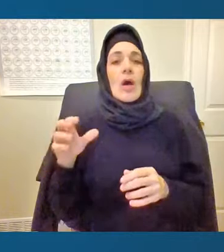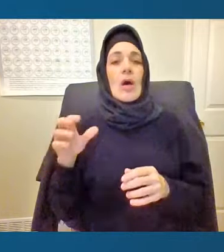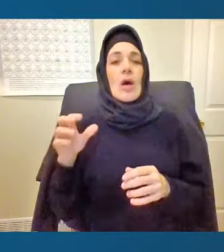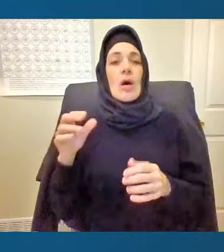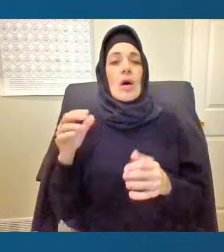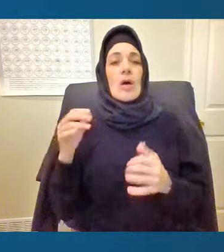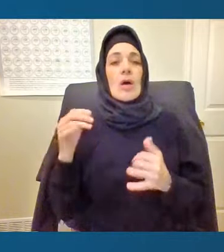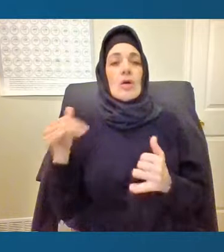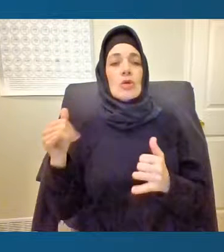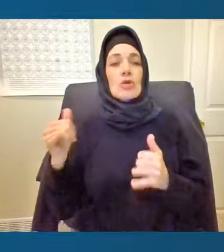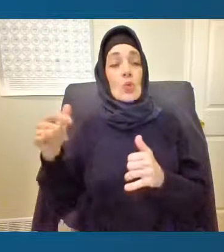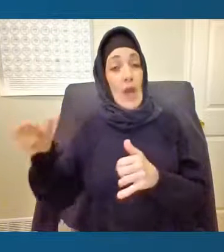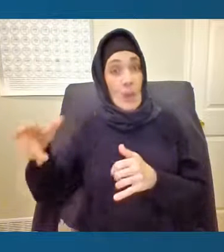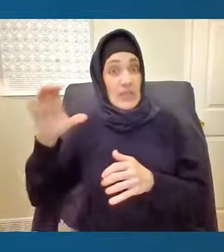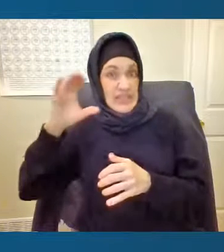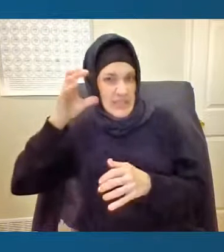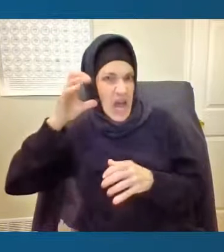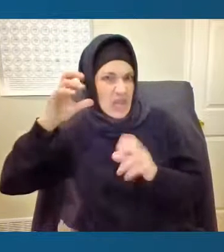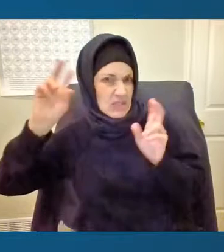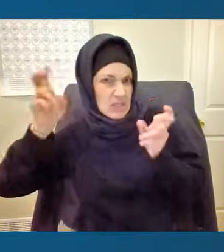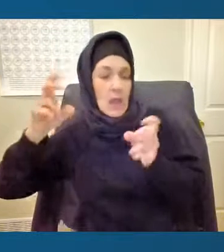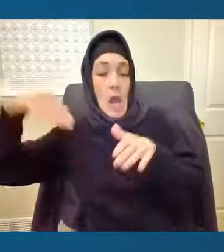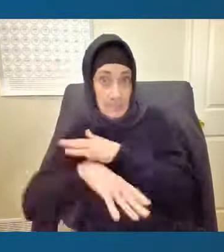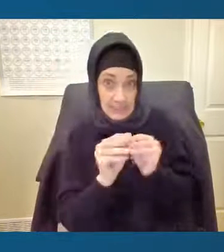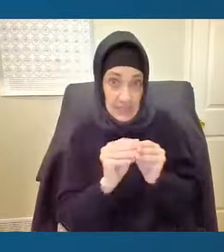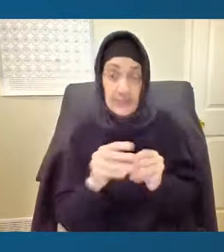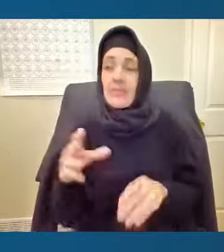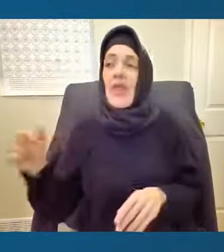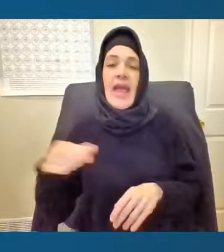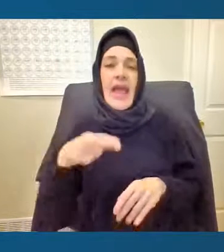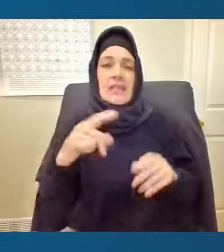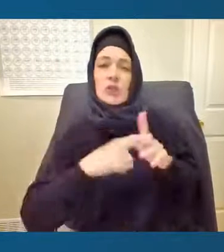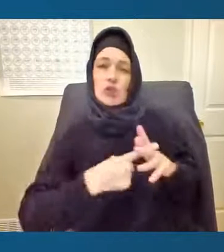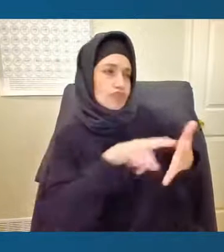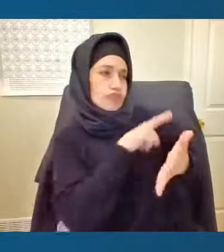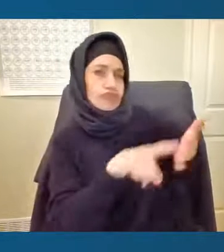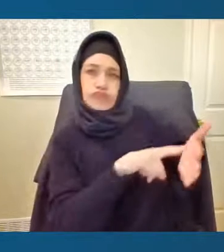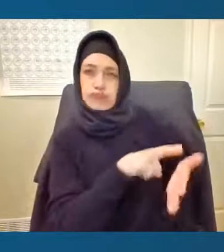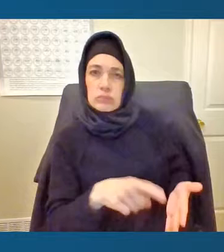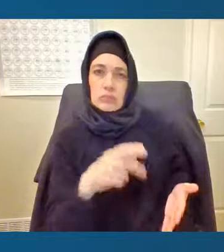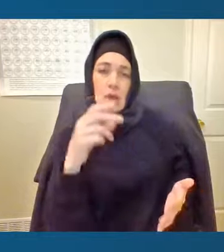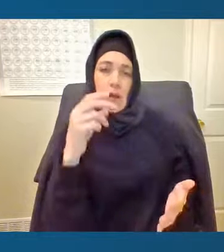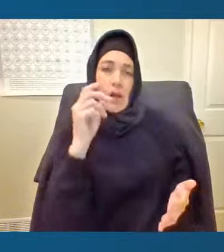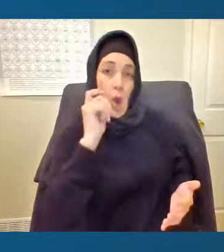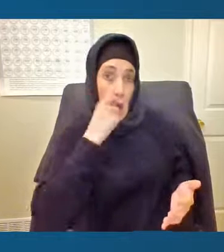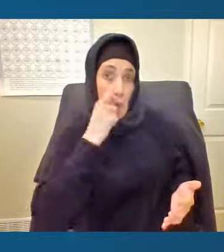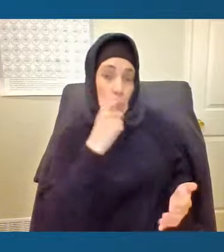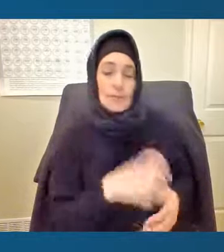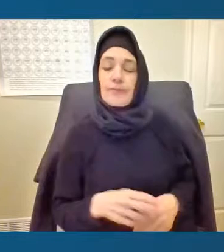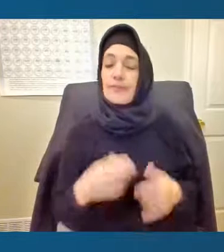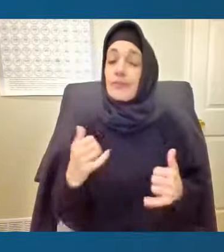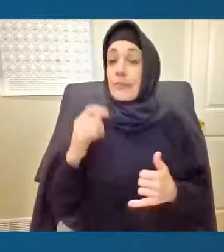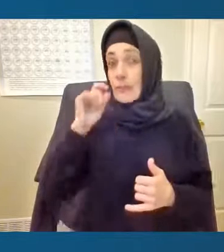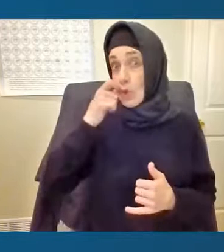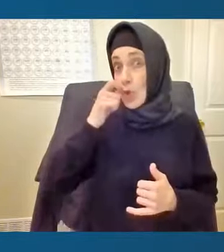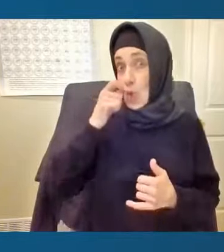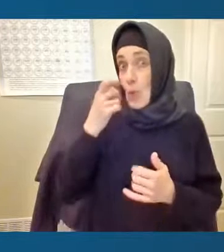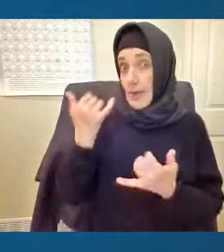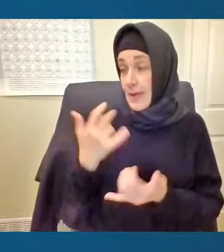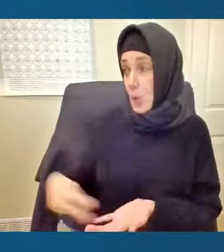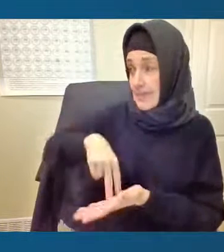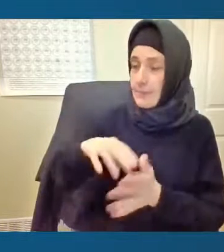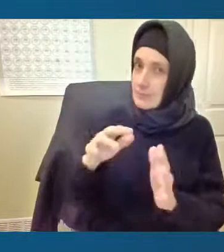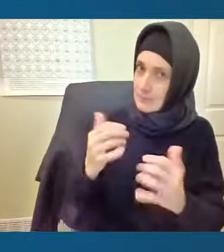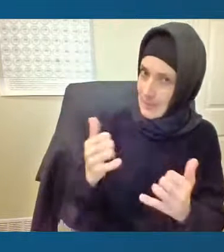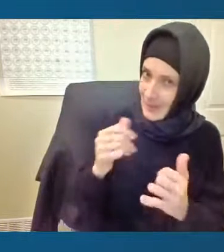that. Now, Umar ibn Khattab is on top of his game. So he gets up. And this is the part I was like, we don't condone like physical violence,